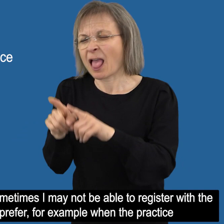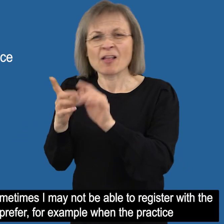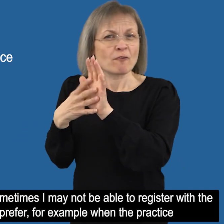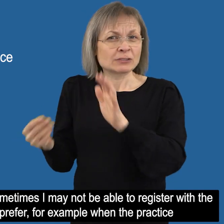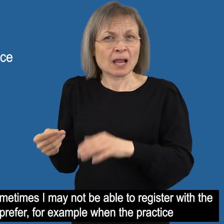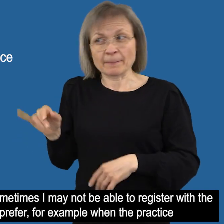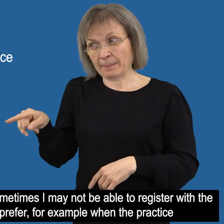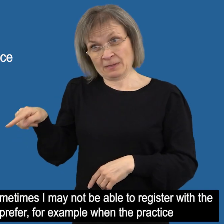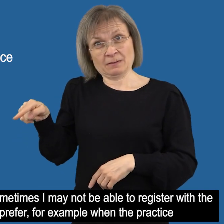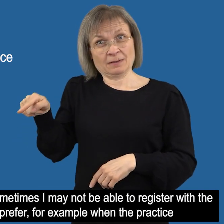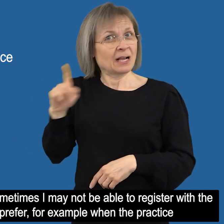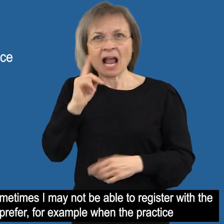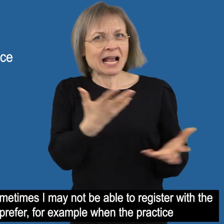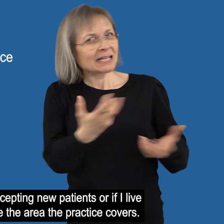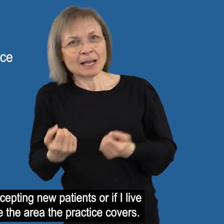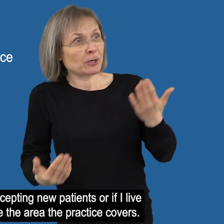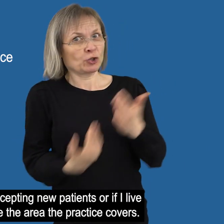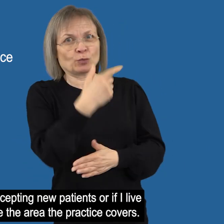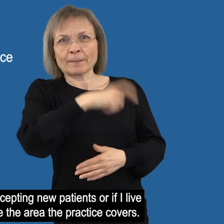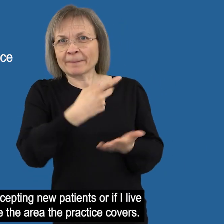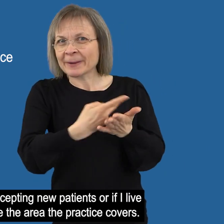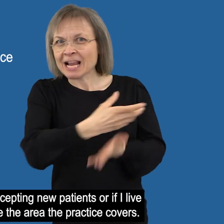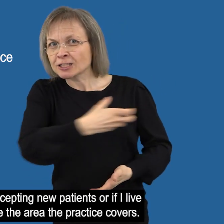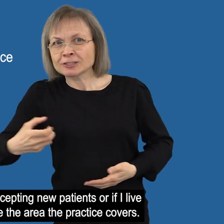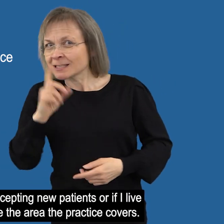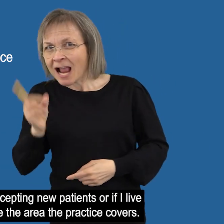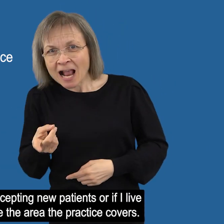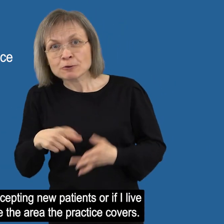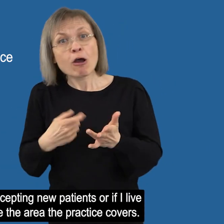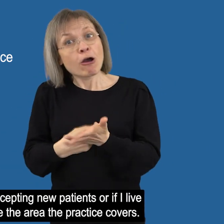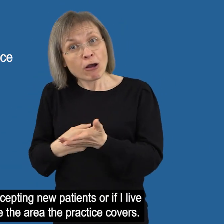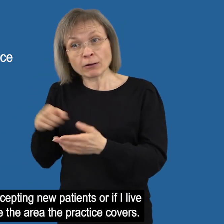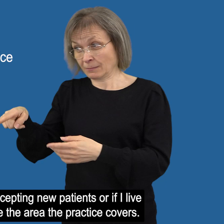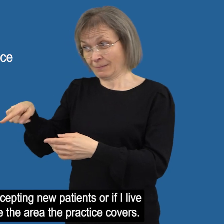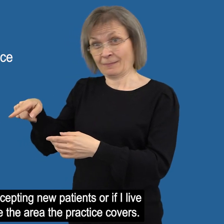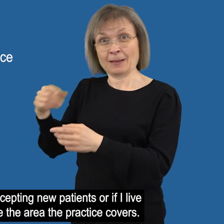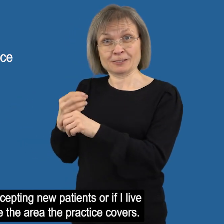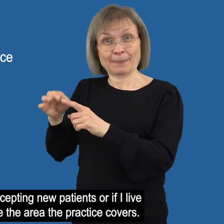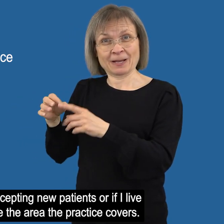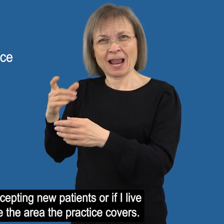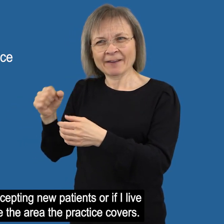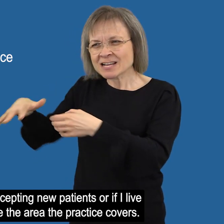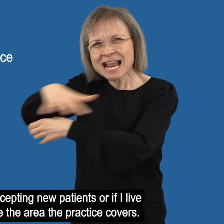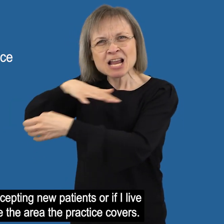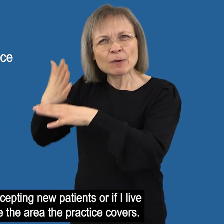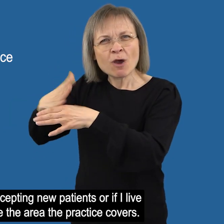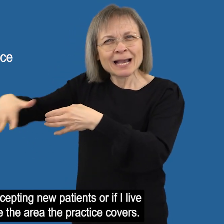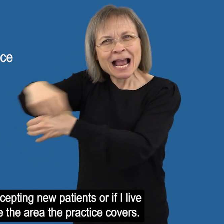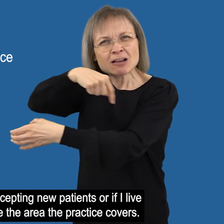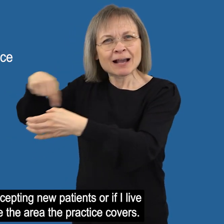to register with the GP practice I prefer. For example, when the practice isn't accepting new patients, or if I